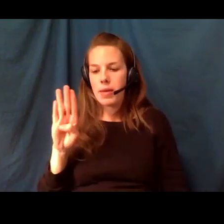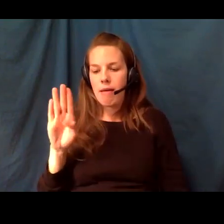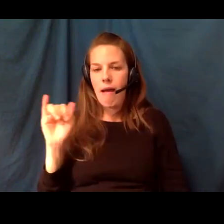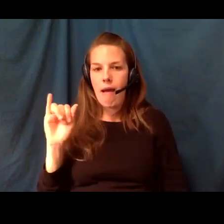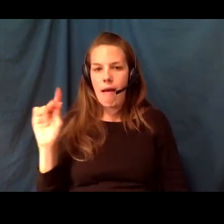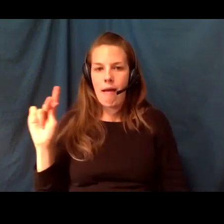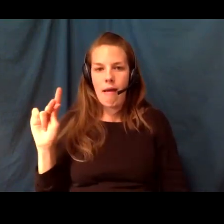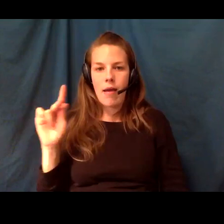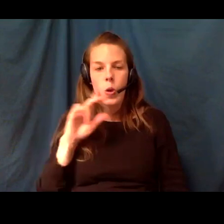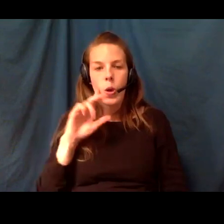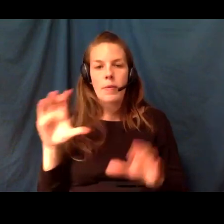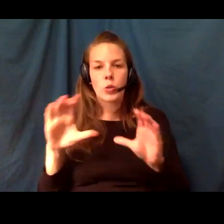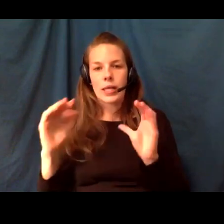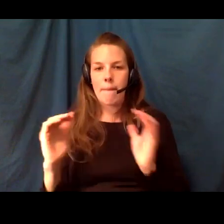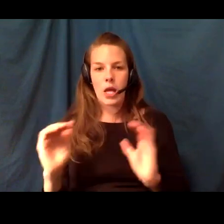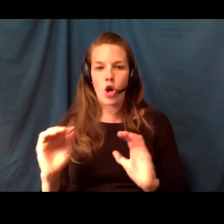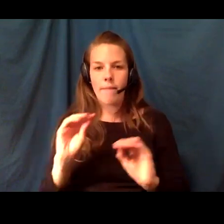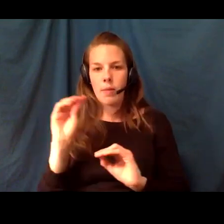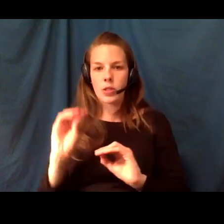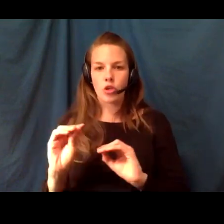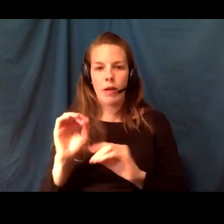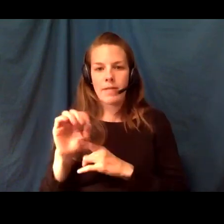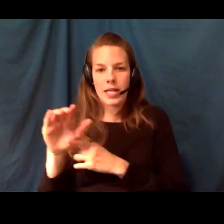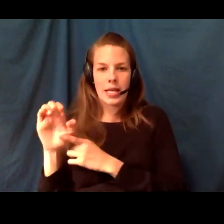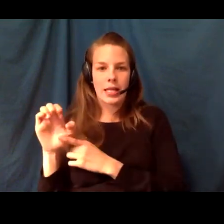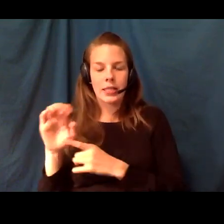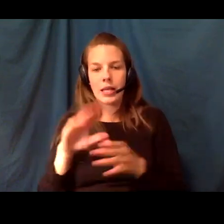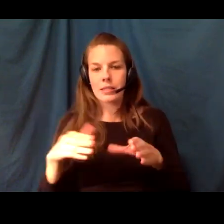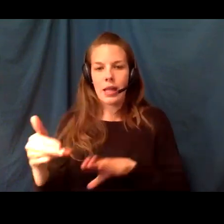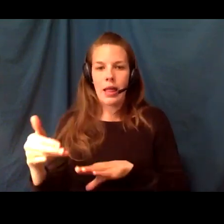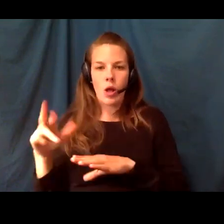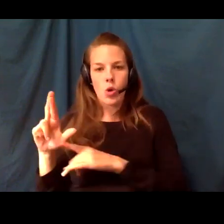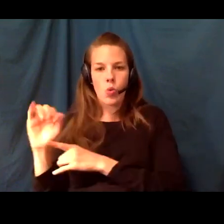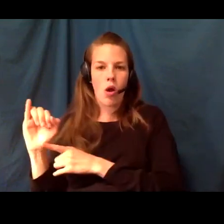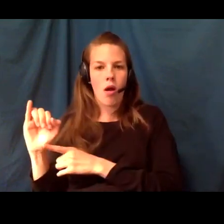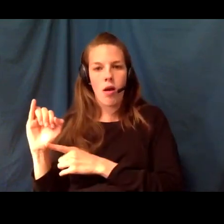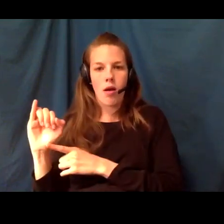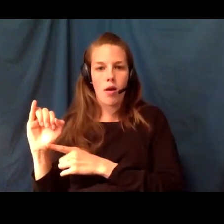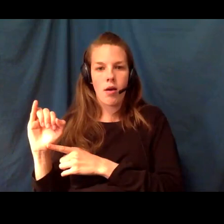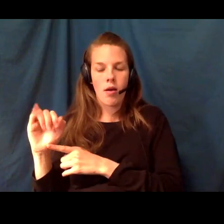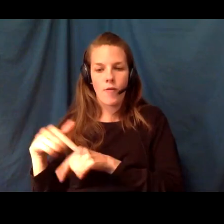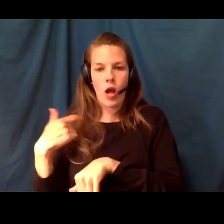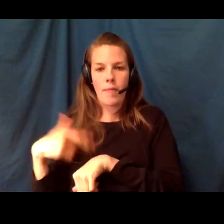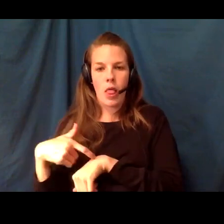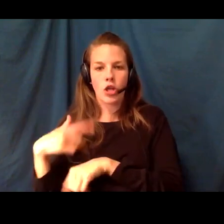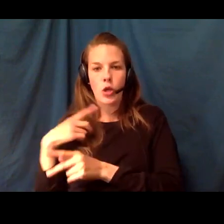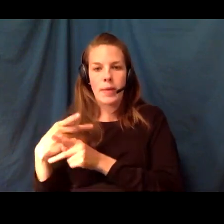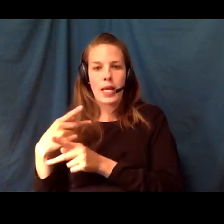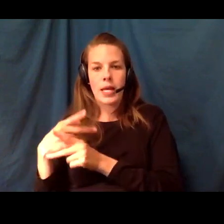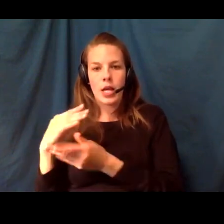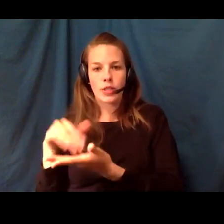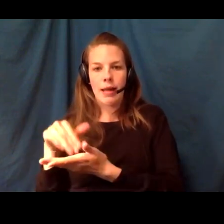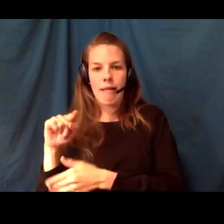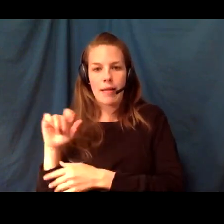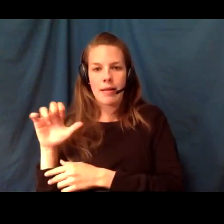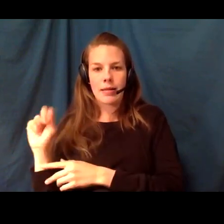been doing some comparing of the percentages of cases and deaths in Rock Island County from long-term care centers in Tyson, but I